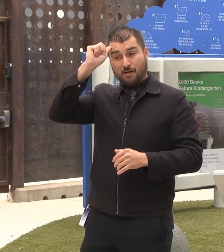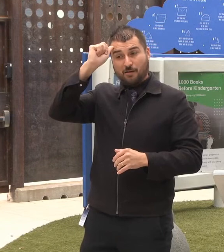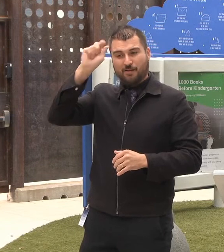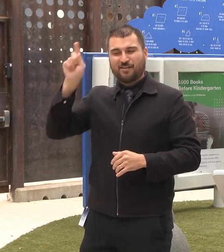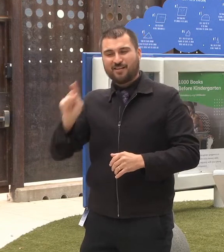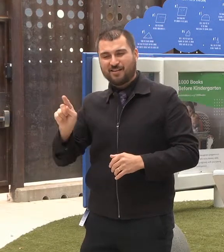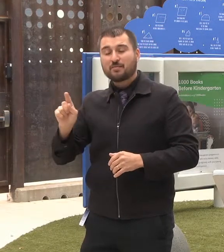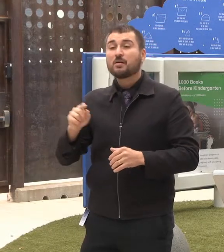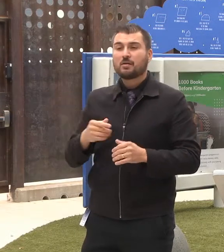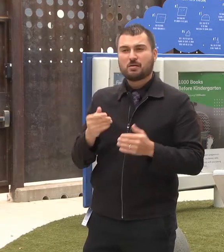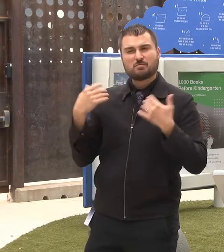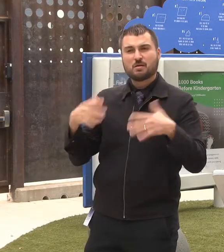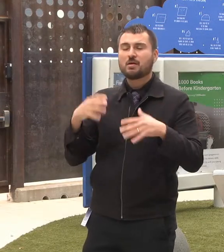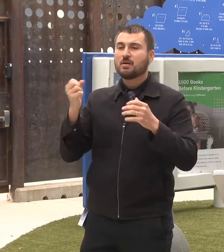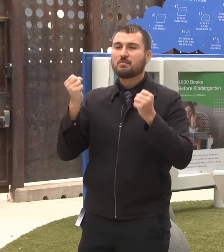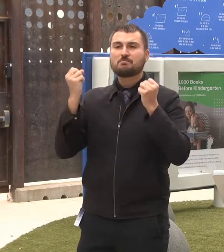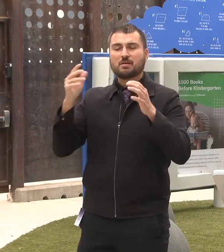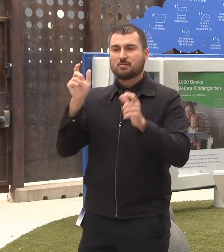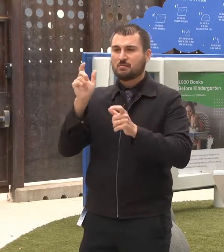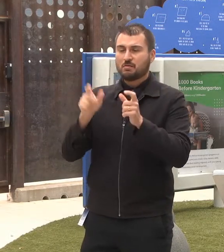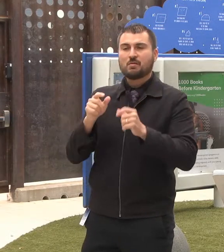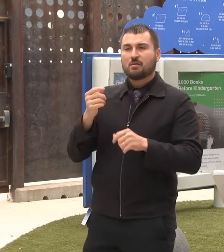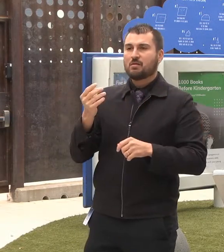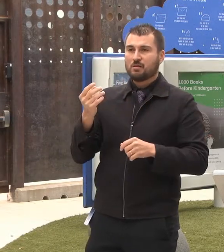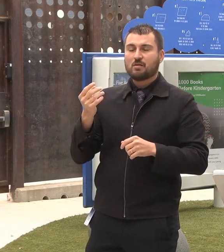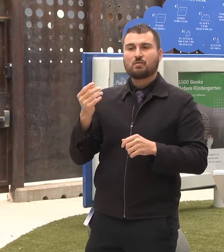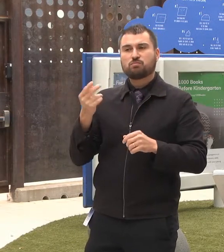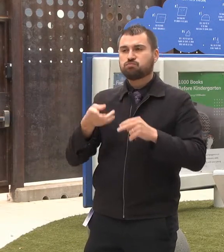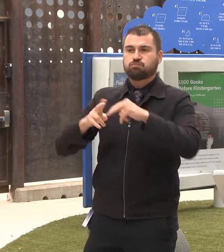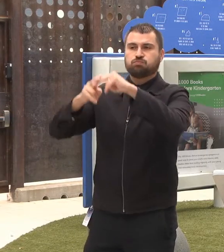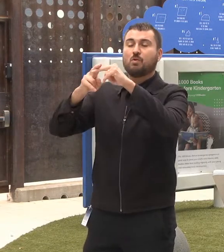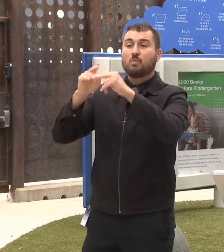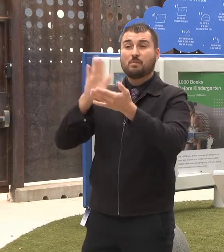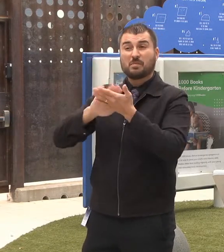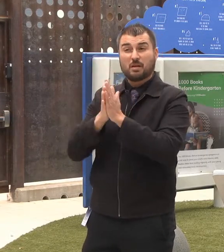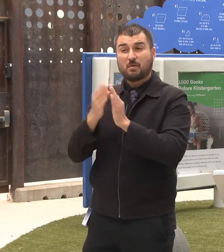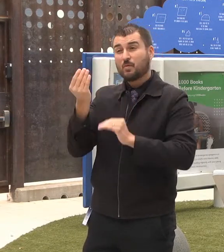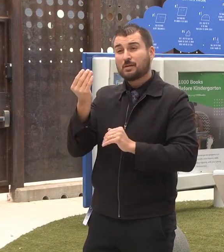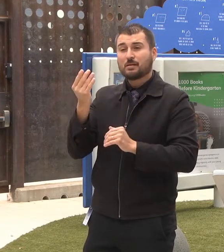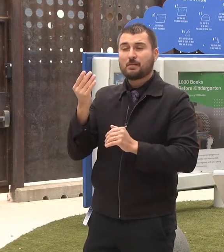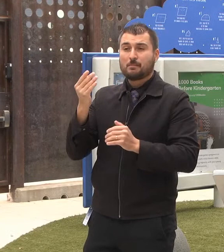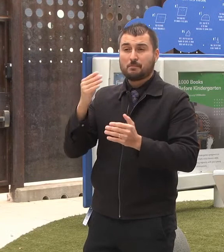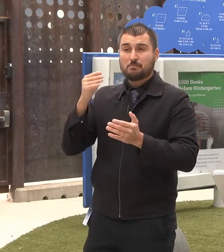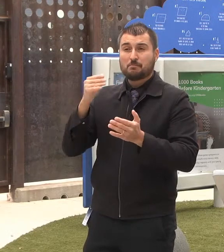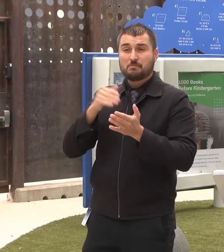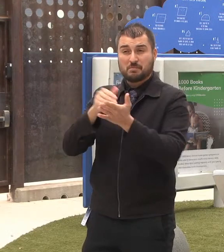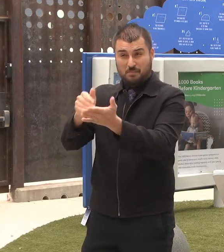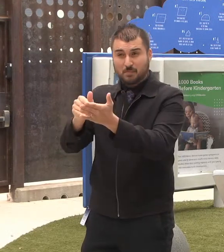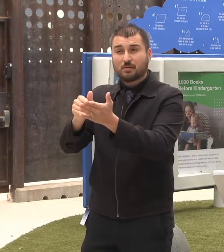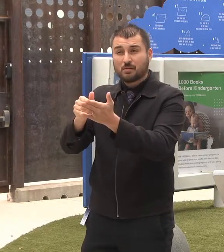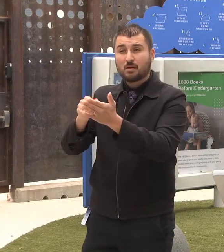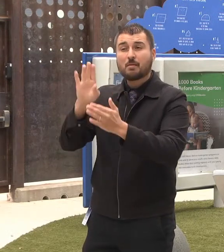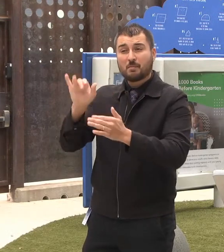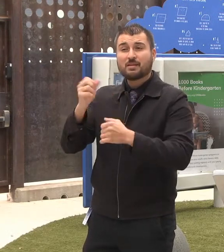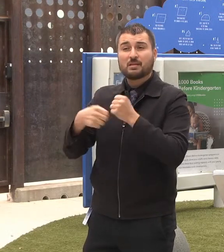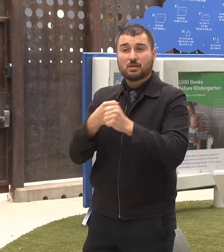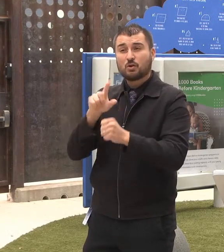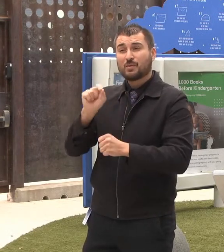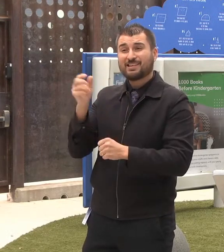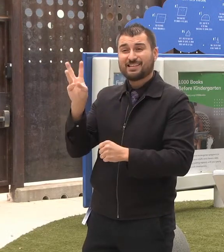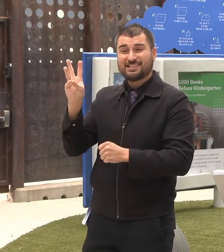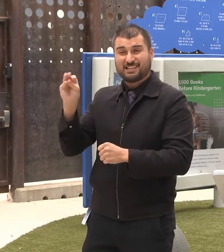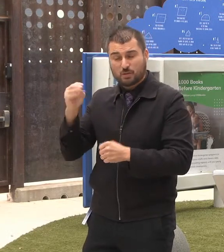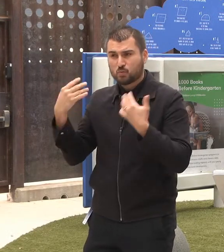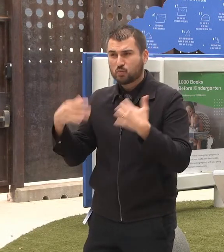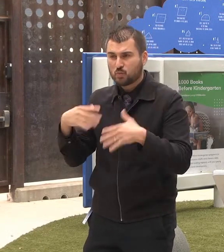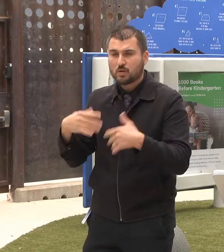Alzheimer's, a number that is supposed to increase by 14 million, or projected to increase by 14 million by 2060. So the